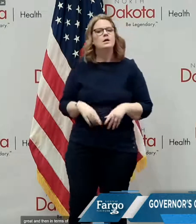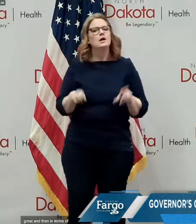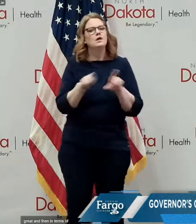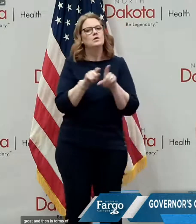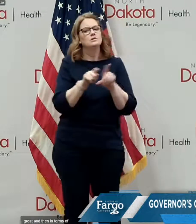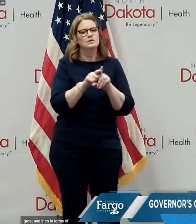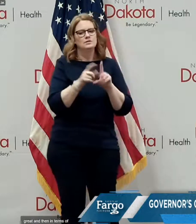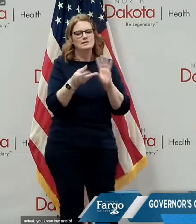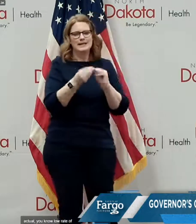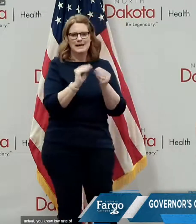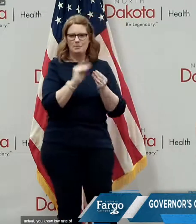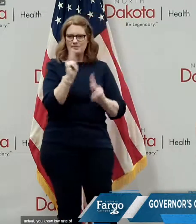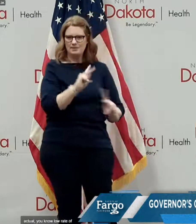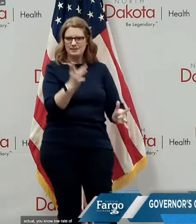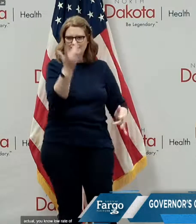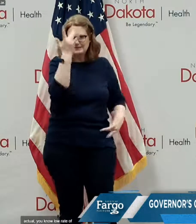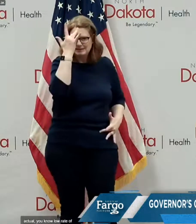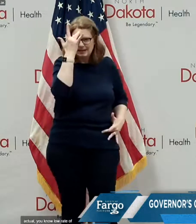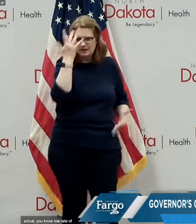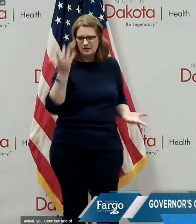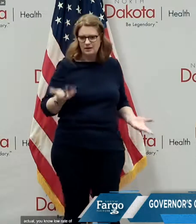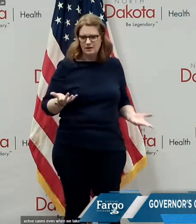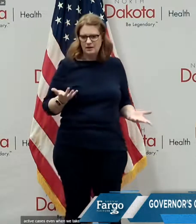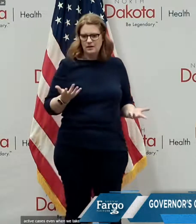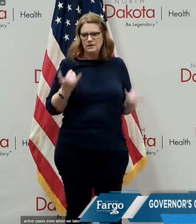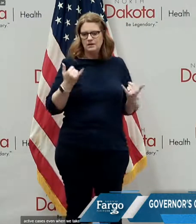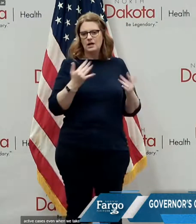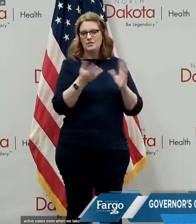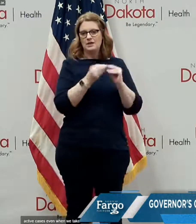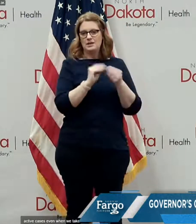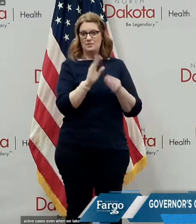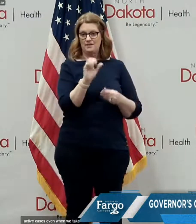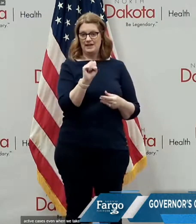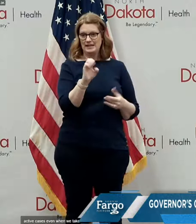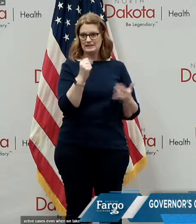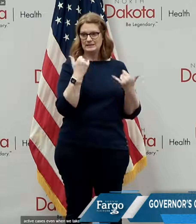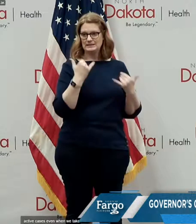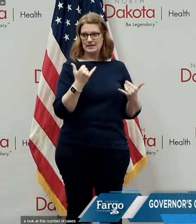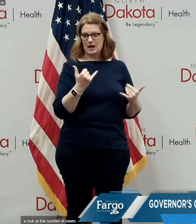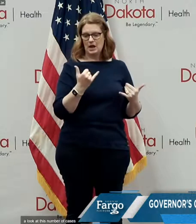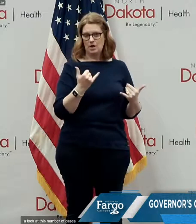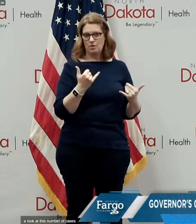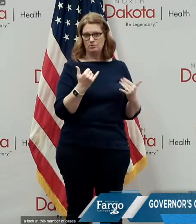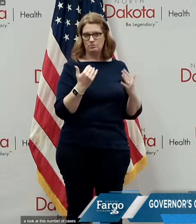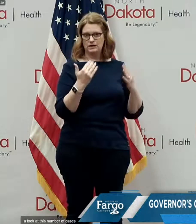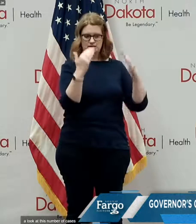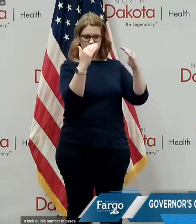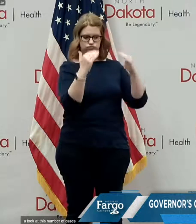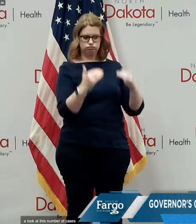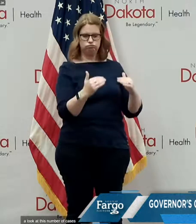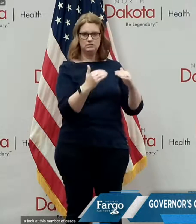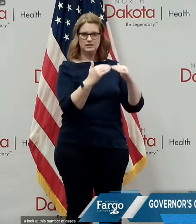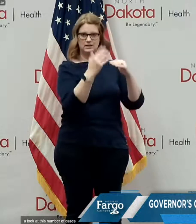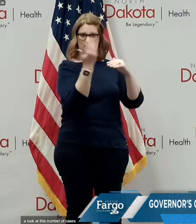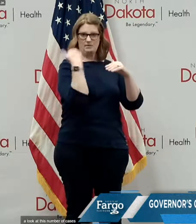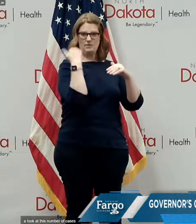active cases, even when we take a look at this number of cases now dropping below 600, that